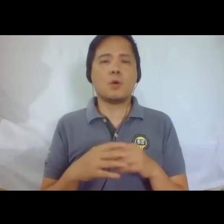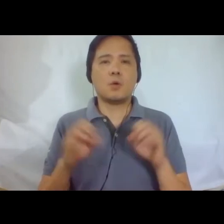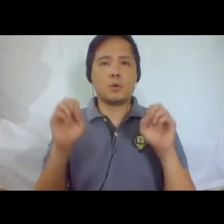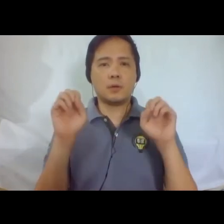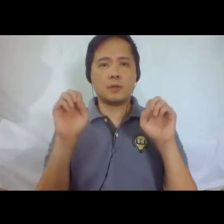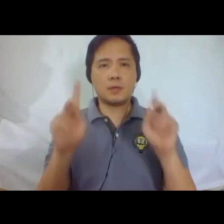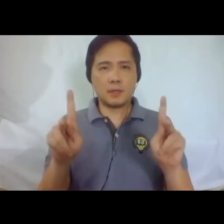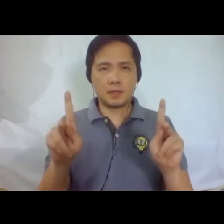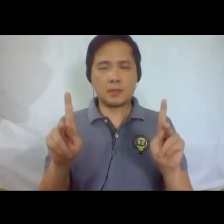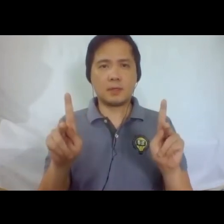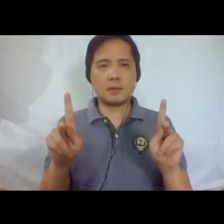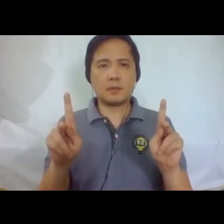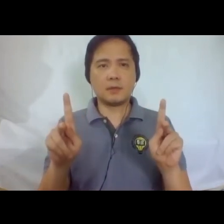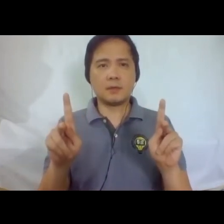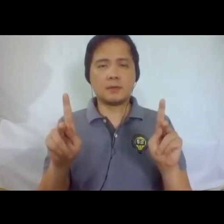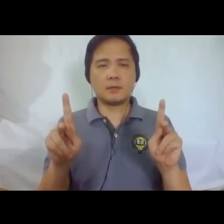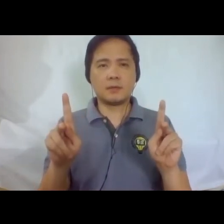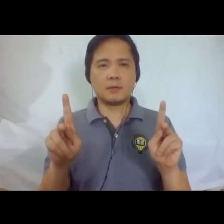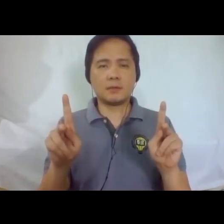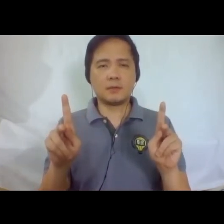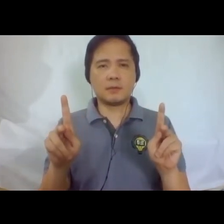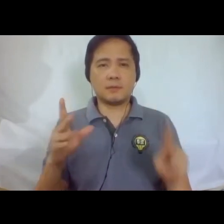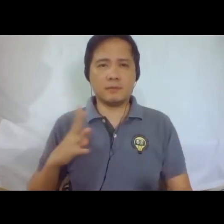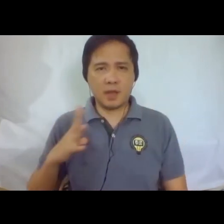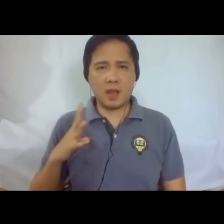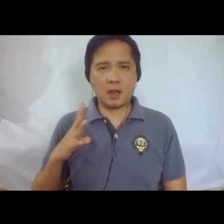I want to hold up on that a little bit and